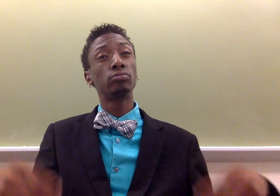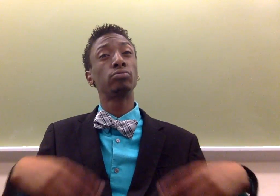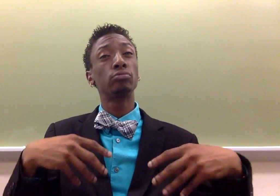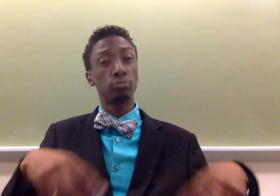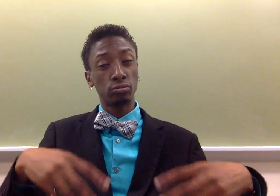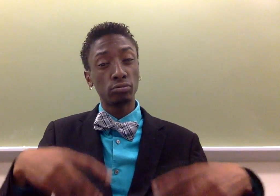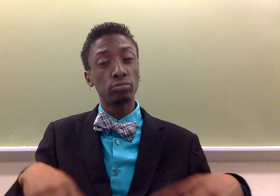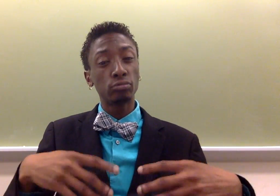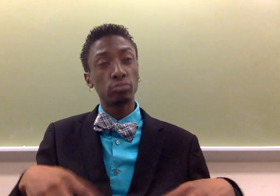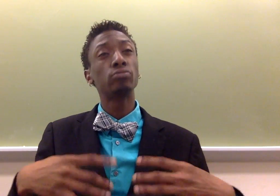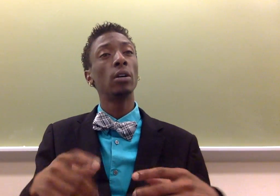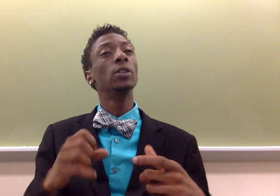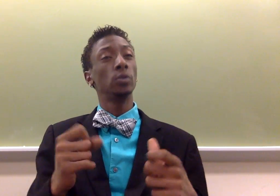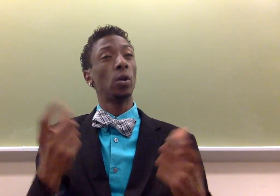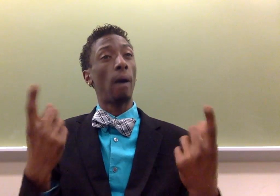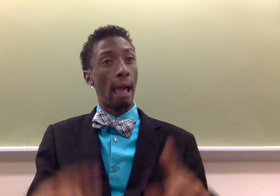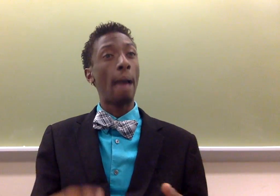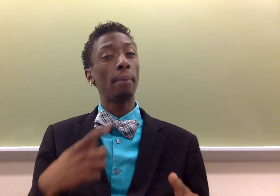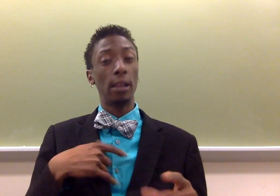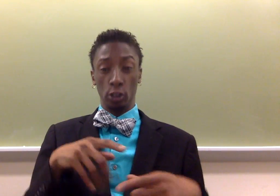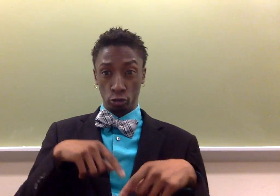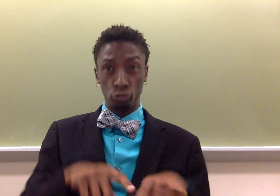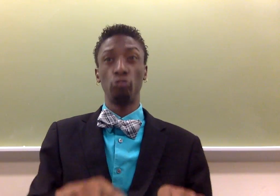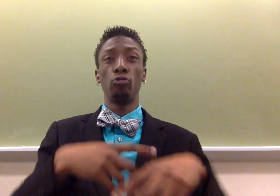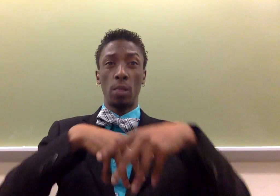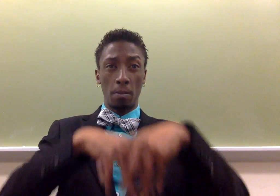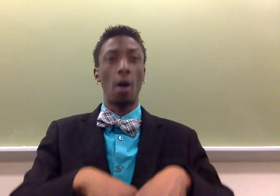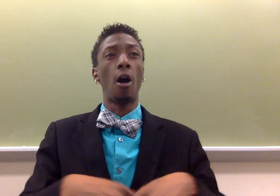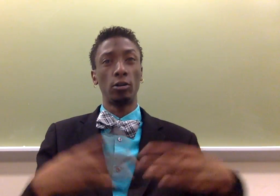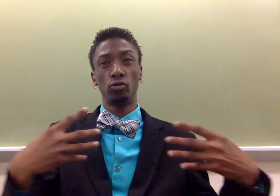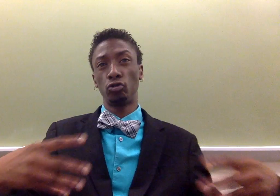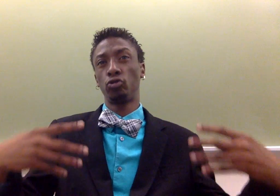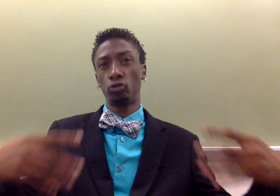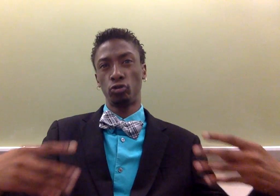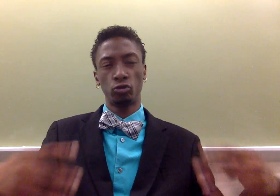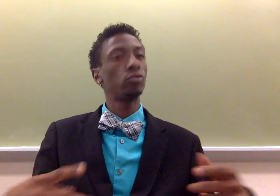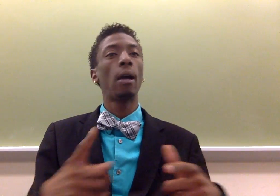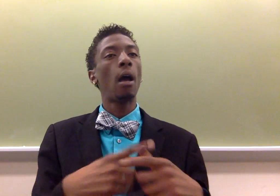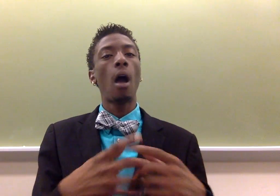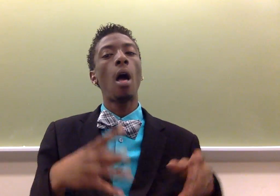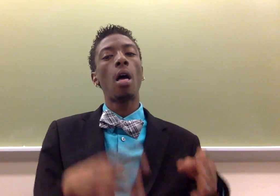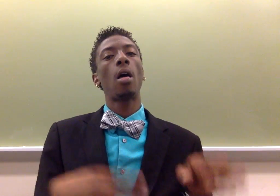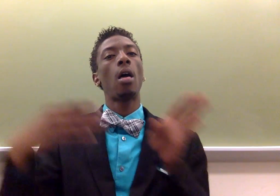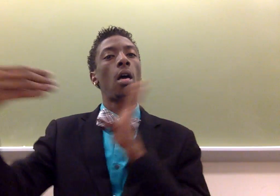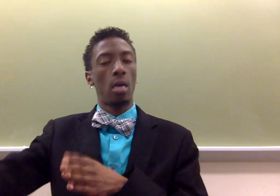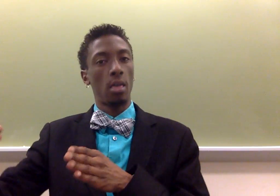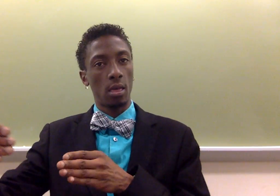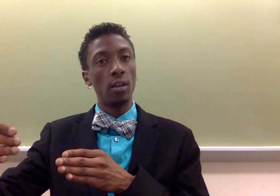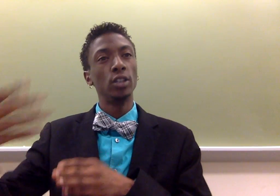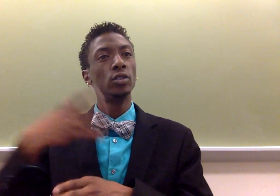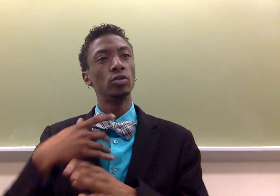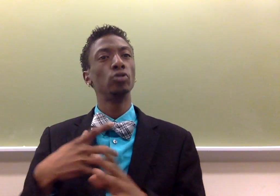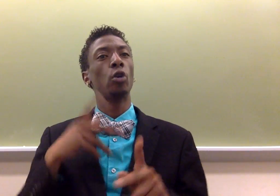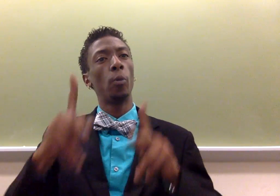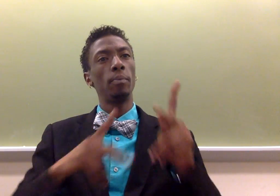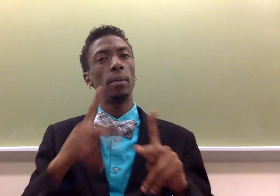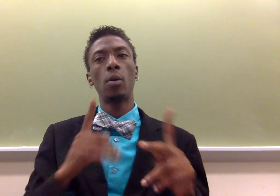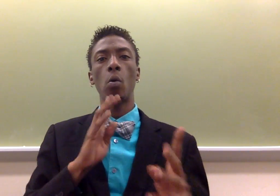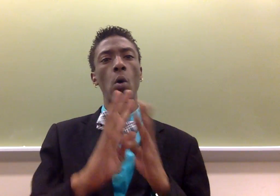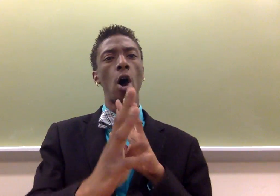out of the march and stood on the side, of the road and held up the banner so people walking by would see it. And we noticed that